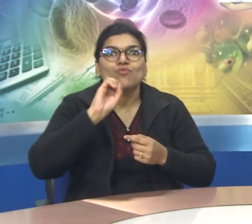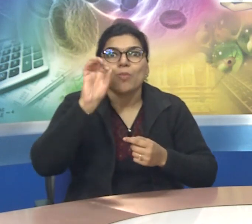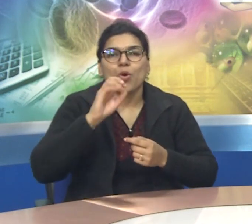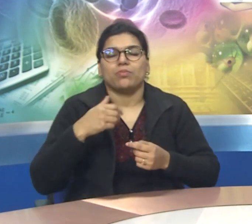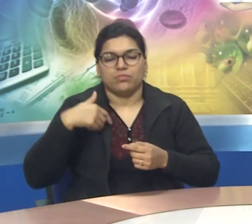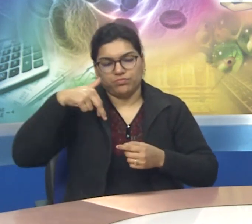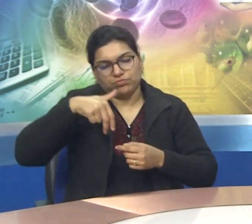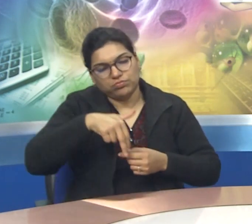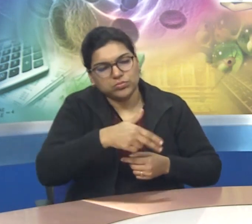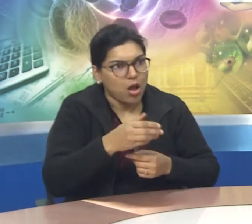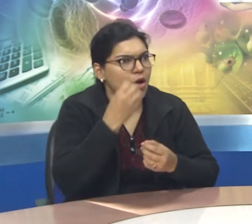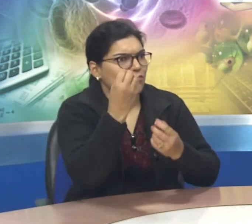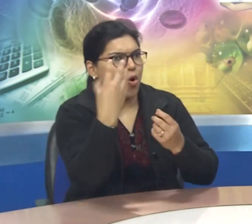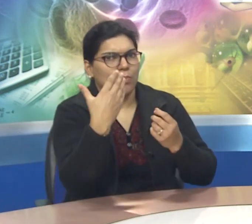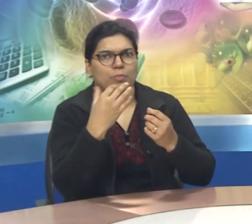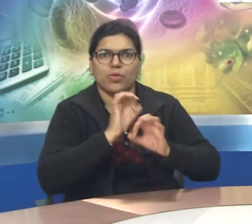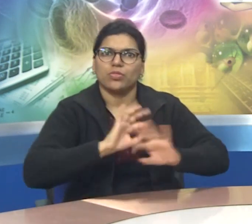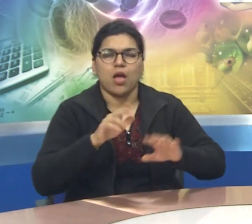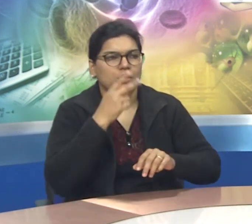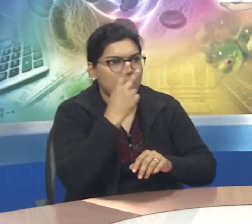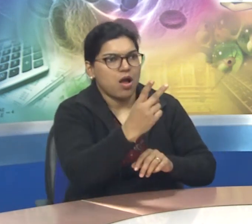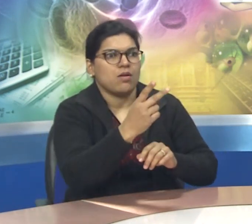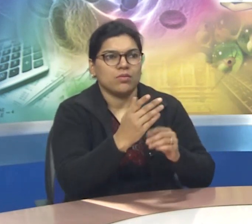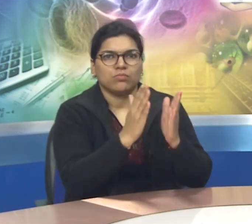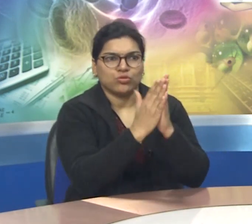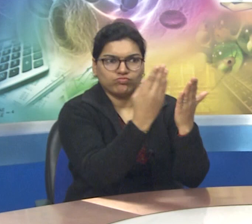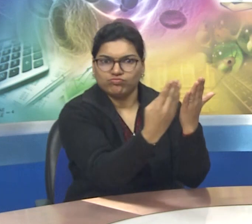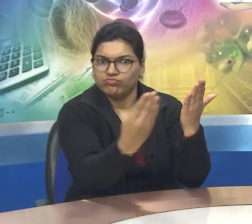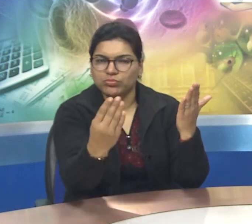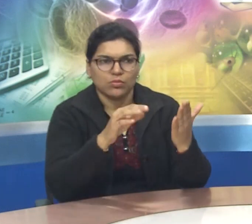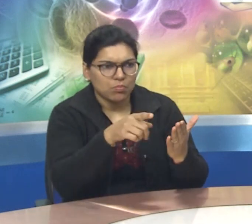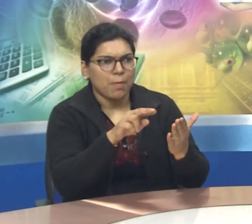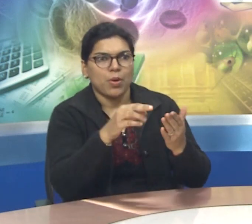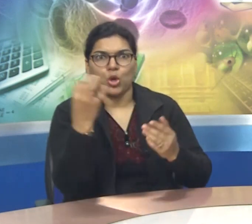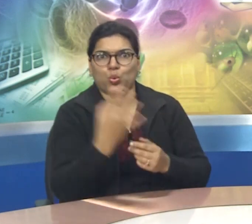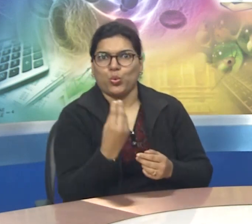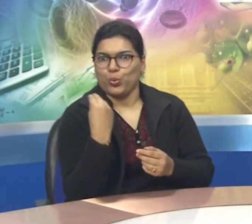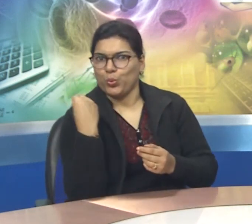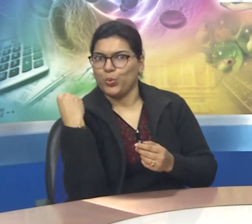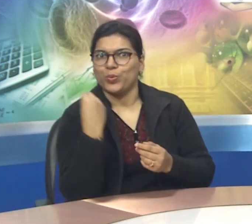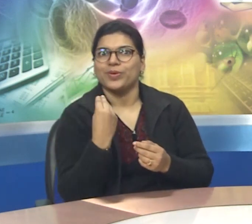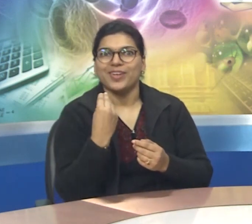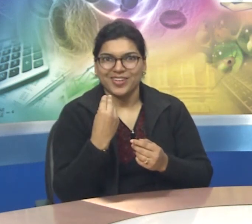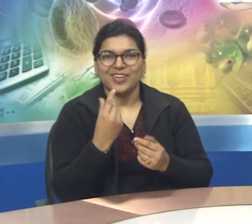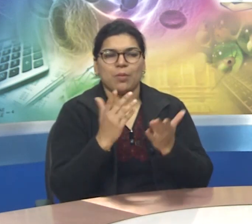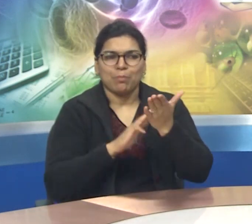Publicity through annual reports, library bulletins, and magazines, printed catalogs, subject